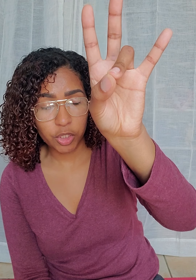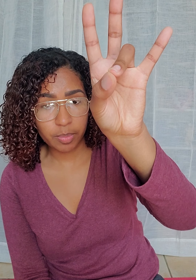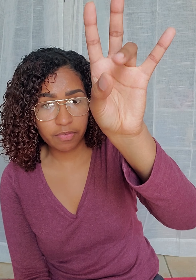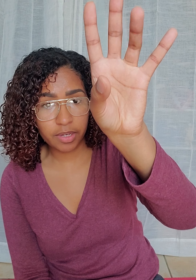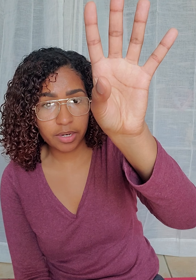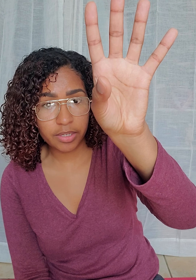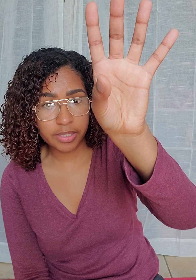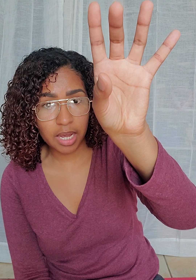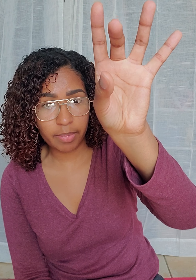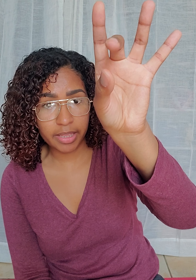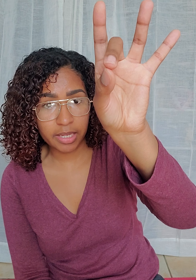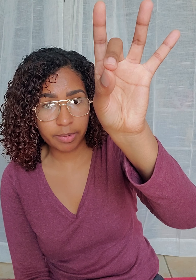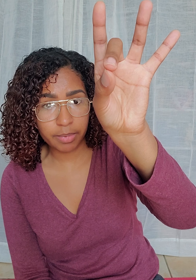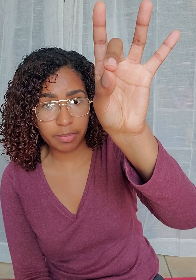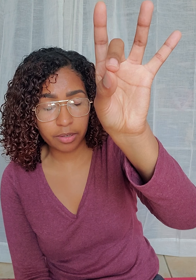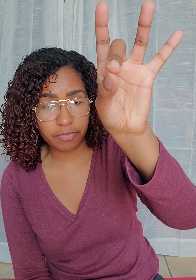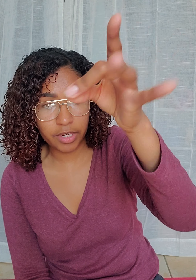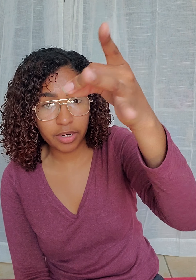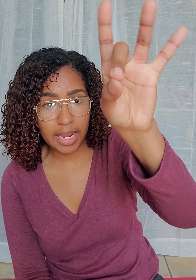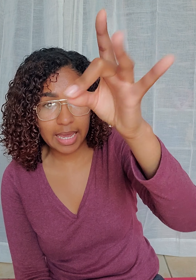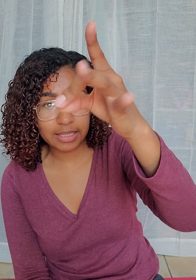my fingers. Now my thumb and my middle finger, 18.